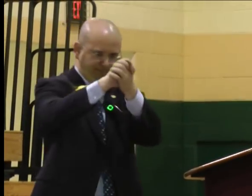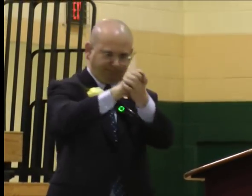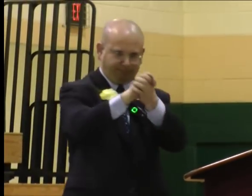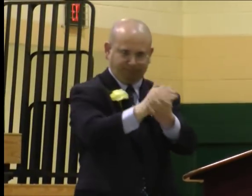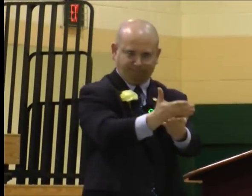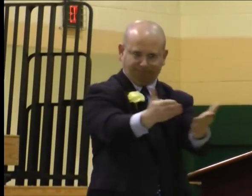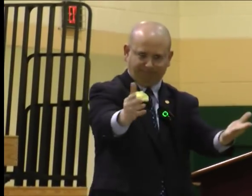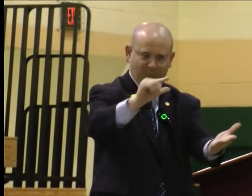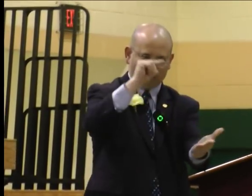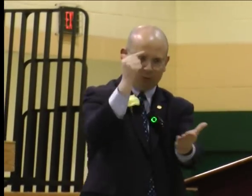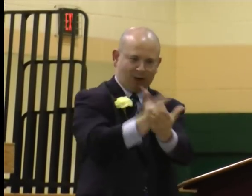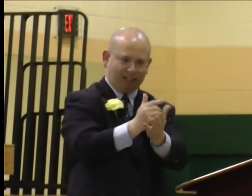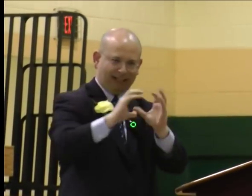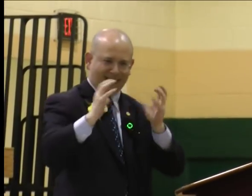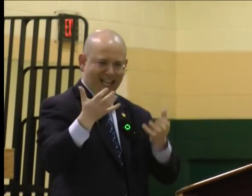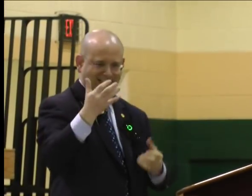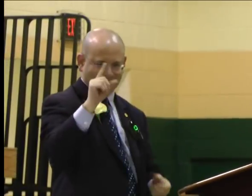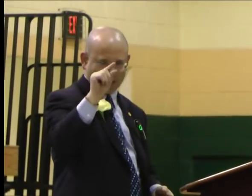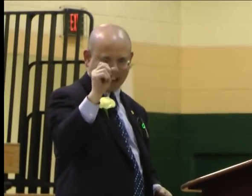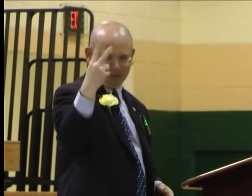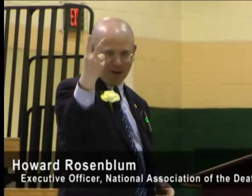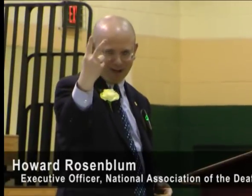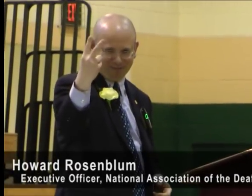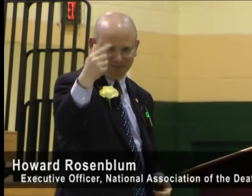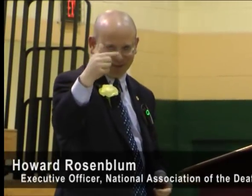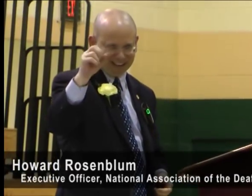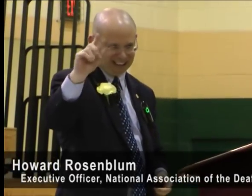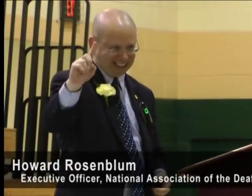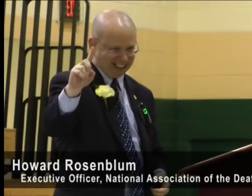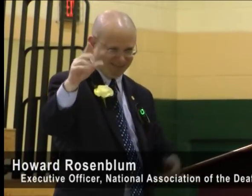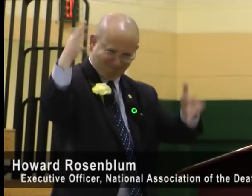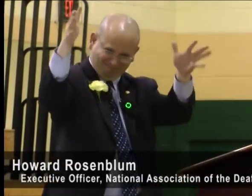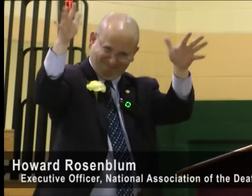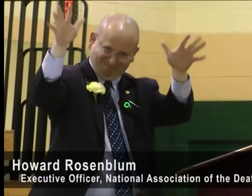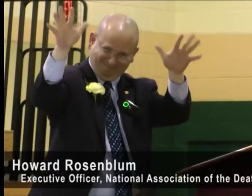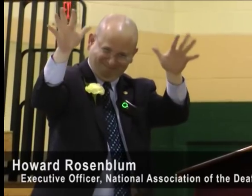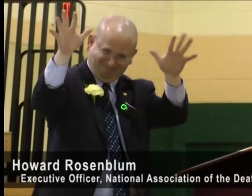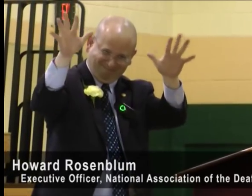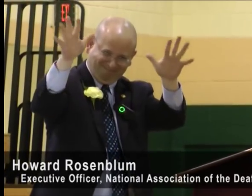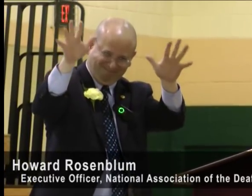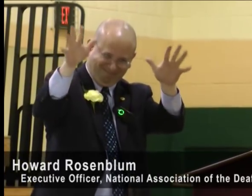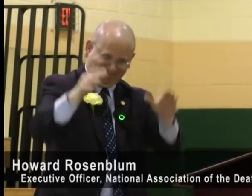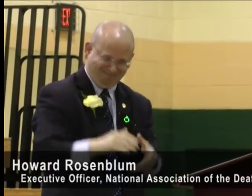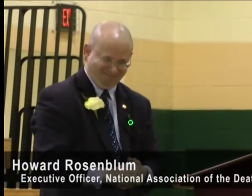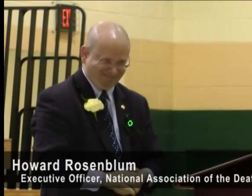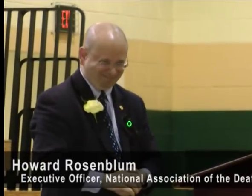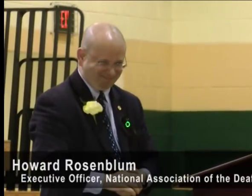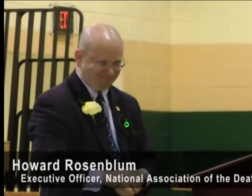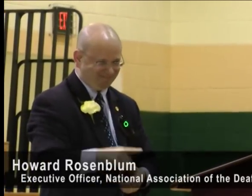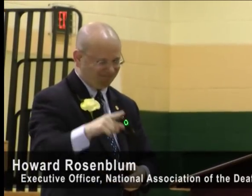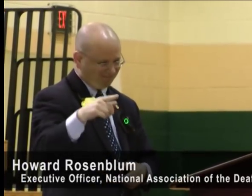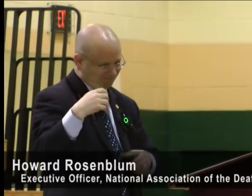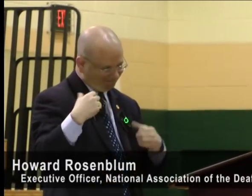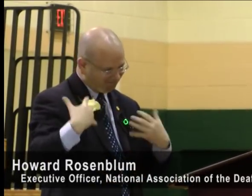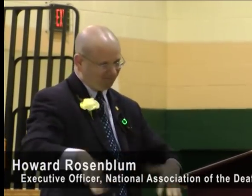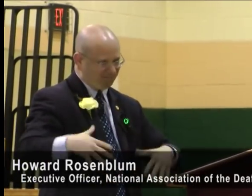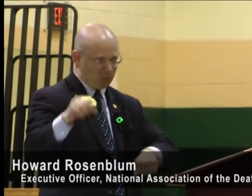First, want to congratulate each of you graduates of the class of 2012 of the Georgia School of Life. Congratulations.